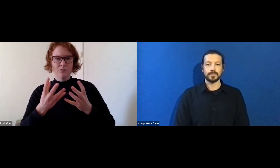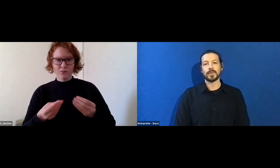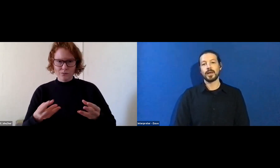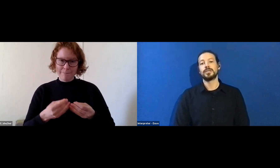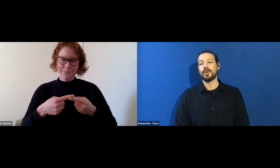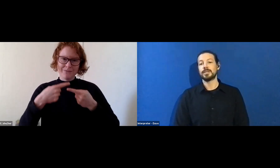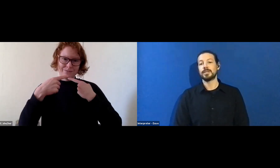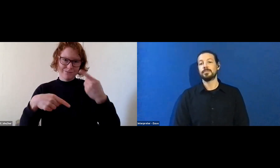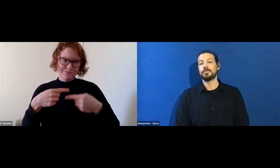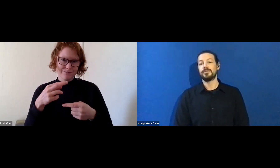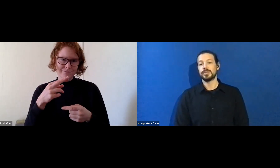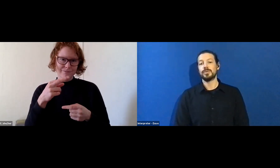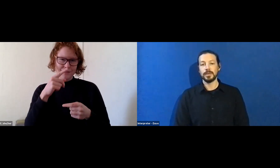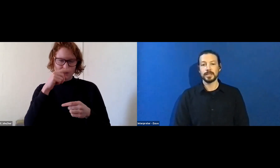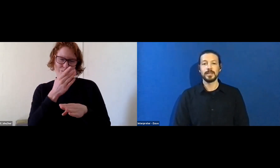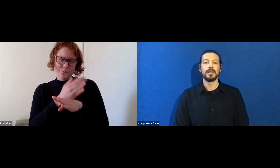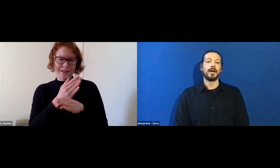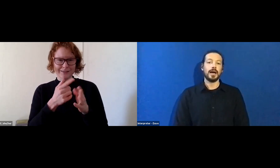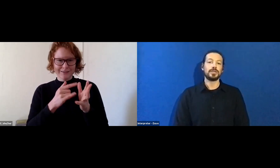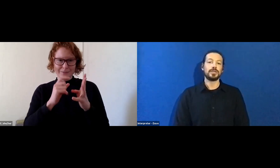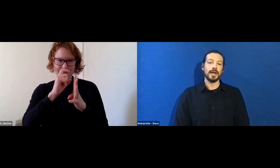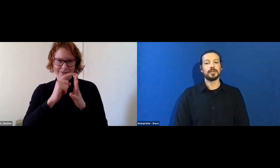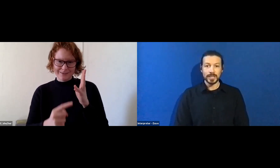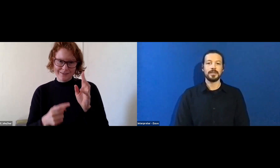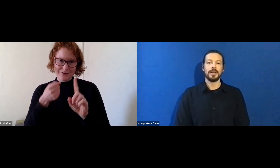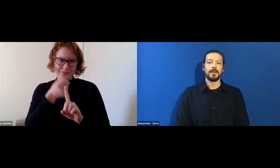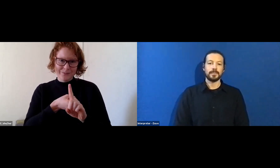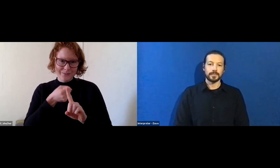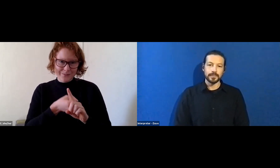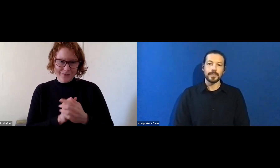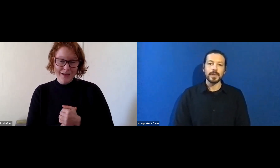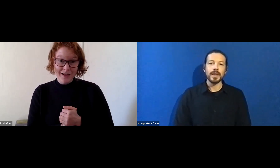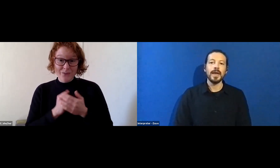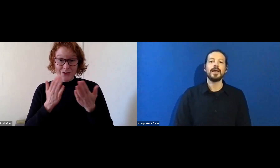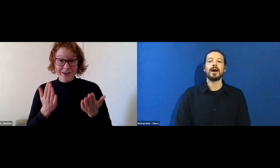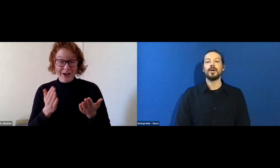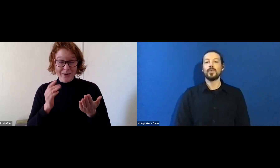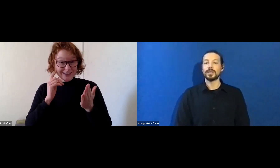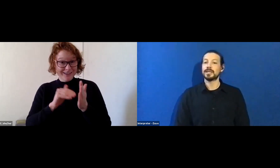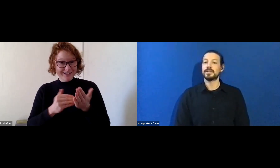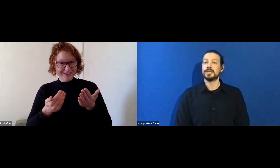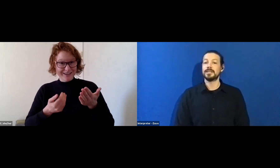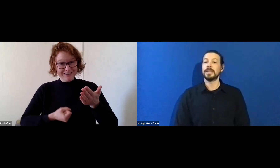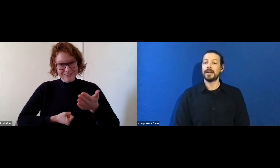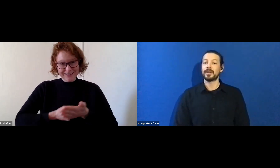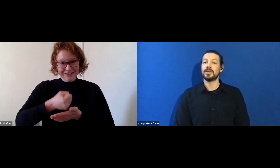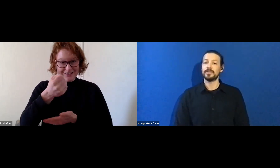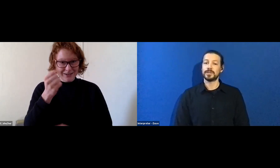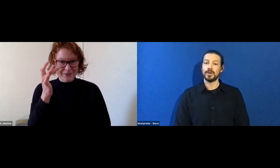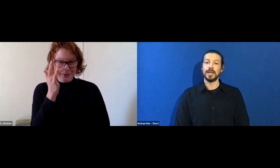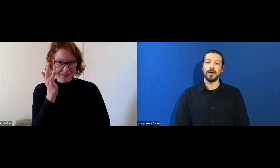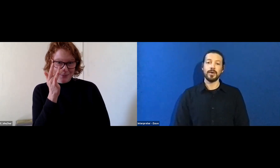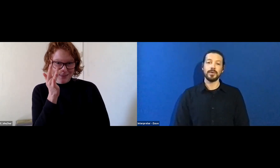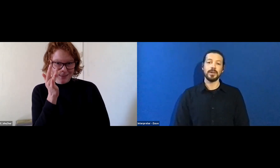provides professional development, training, as well as resource development, and works as a disability